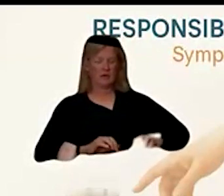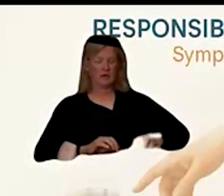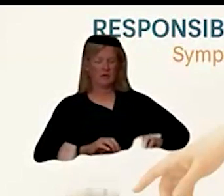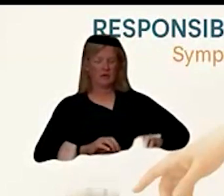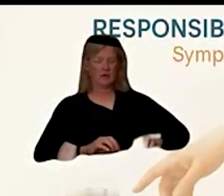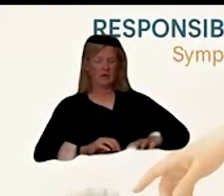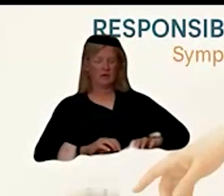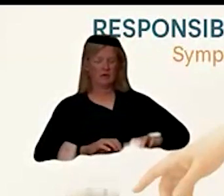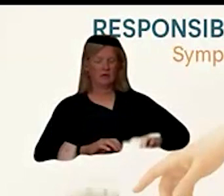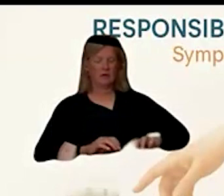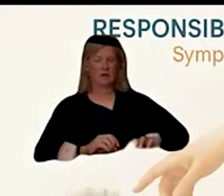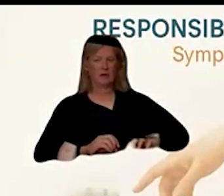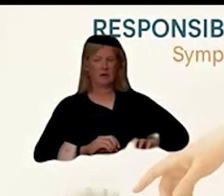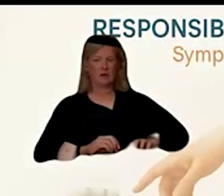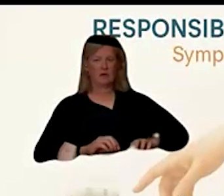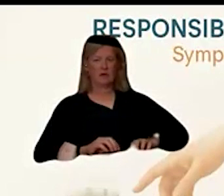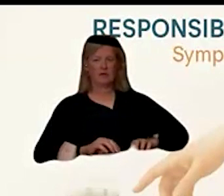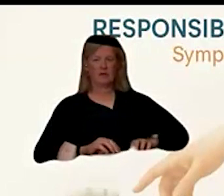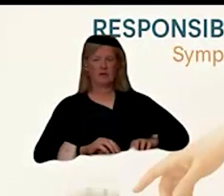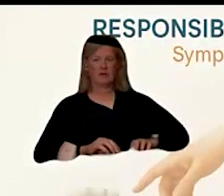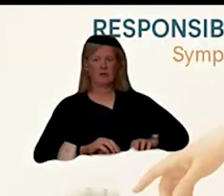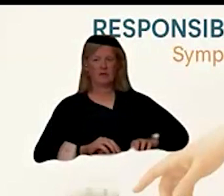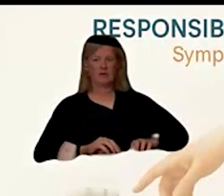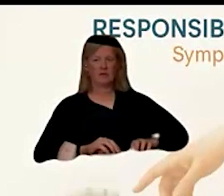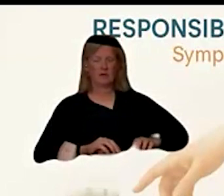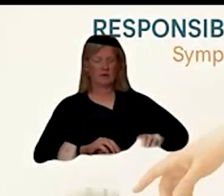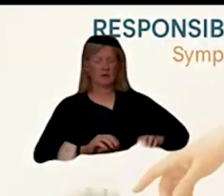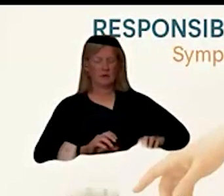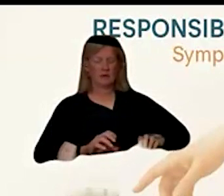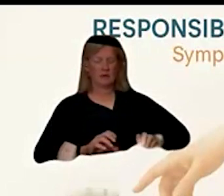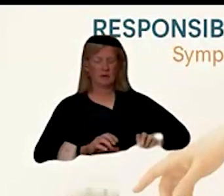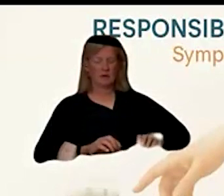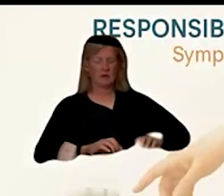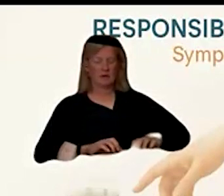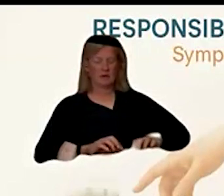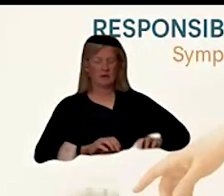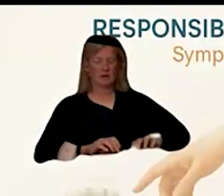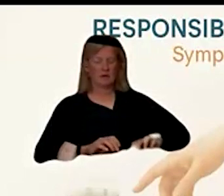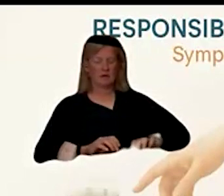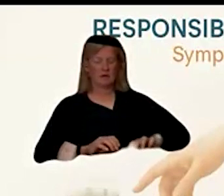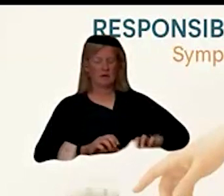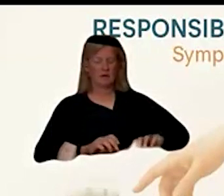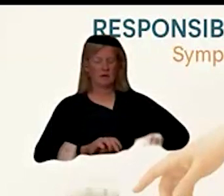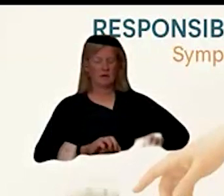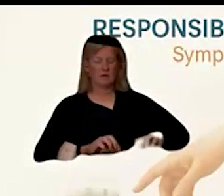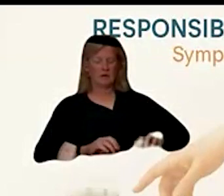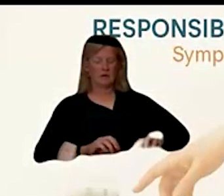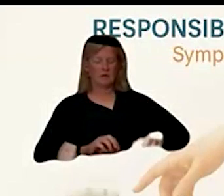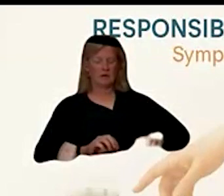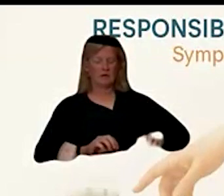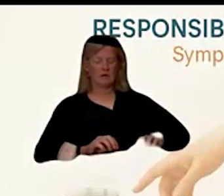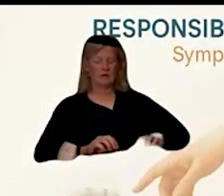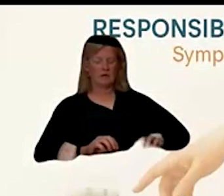these questions. Okay, we want content to be shared, but we also want collective rights in something as important as the shared